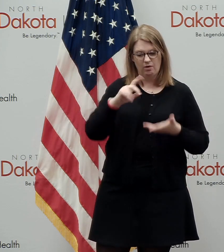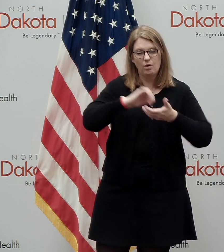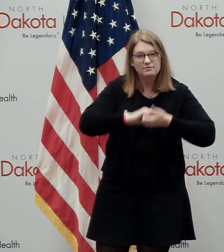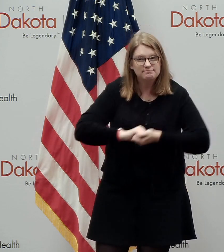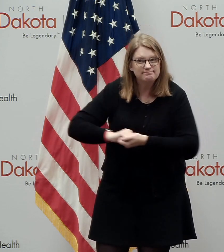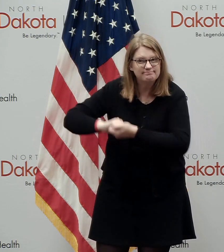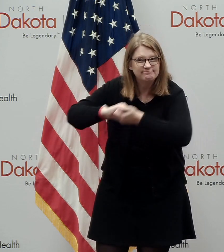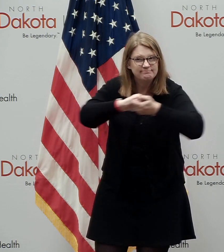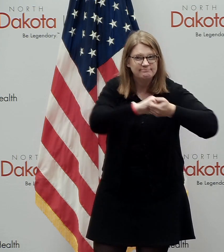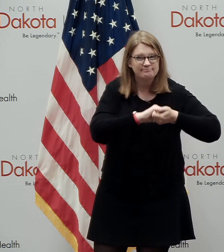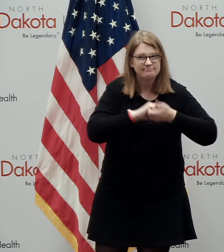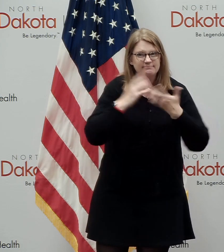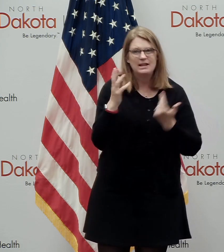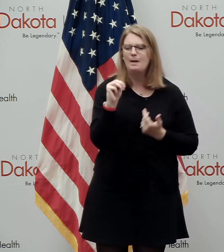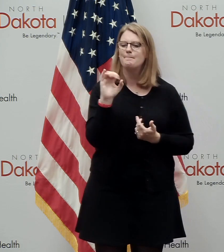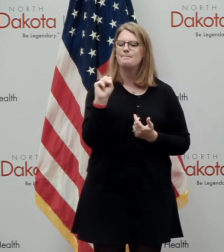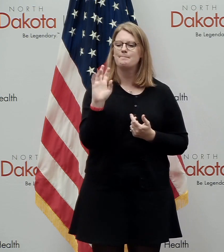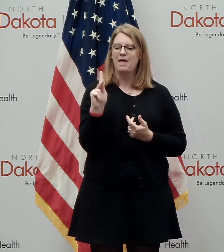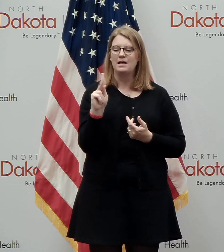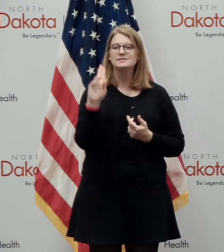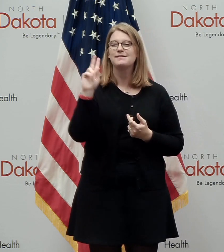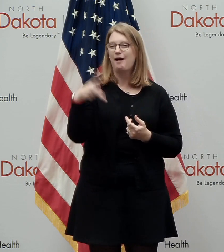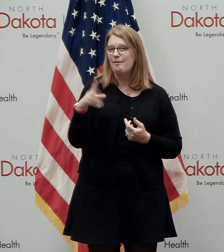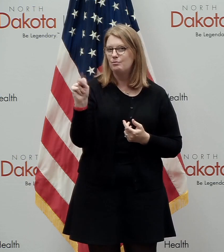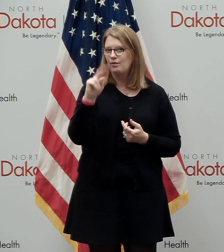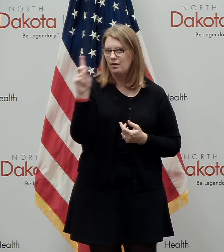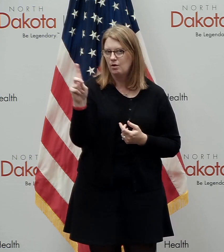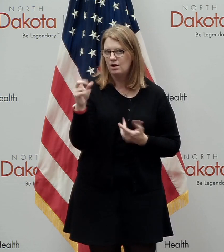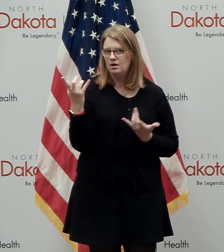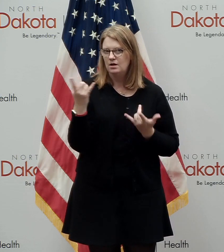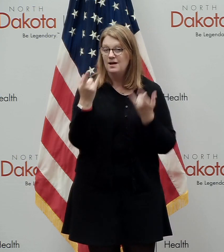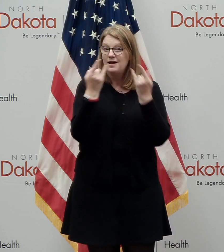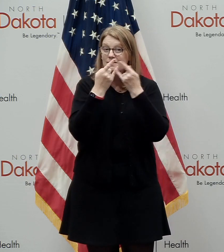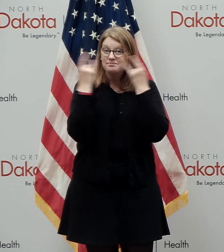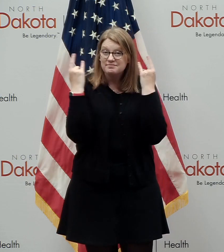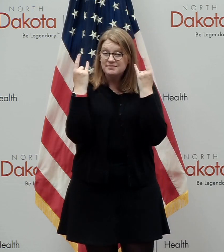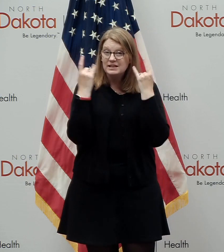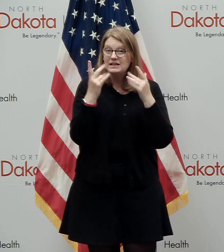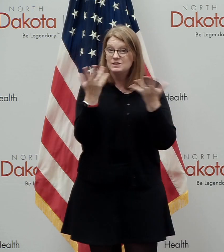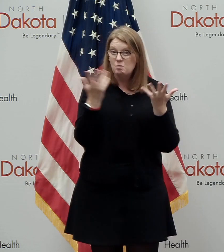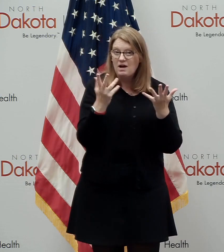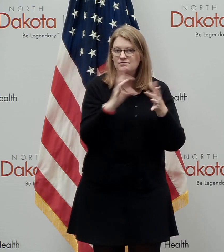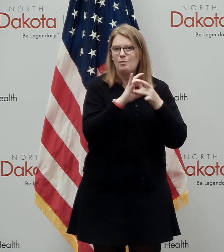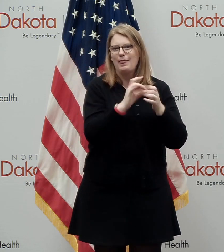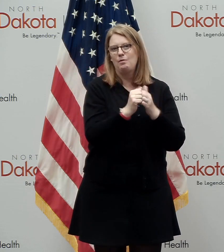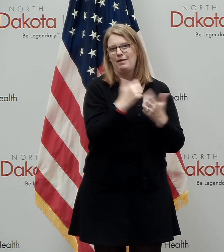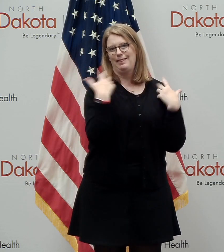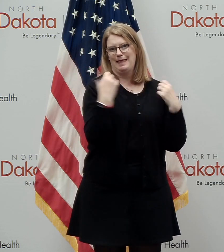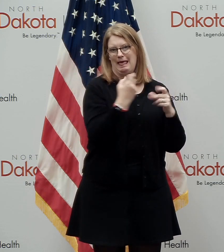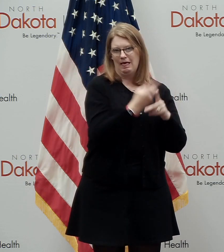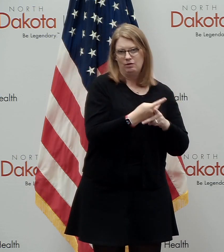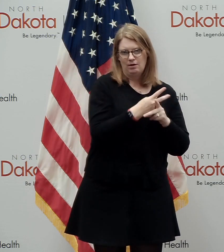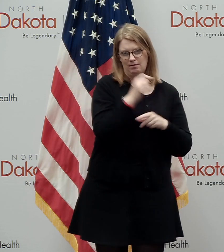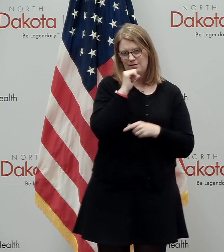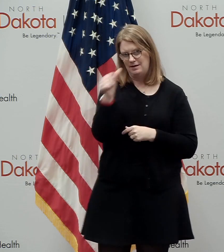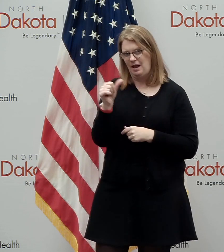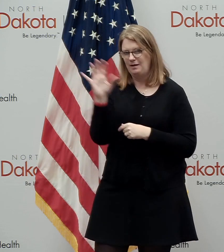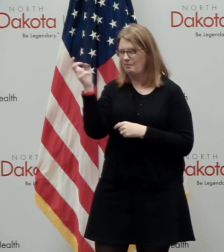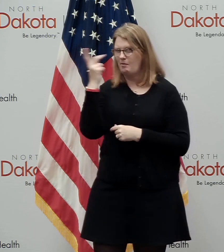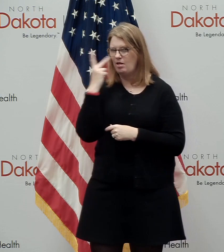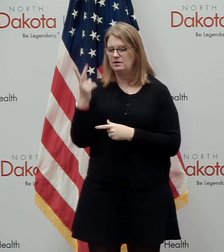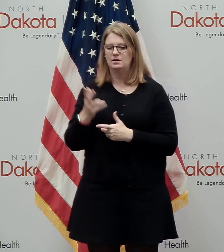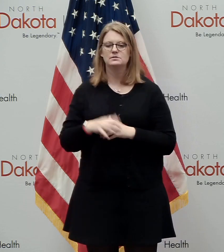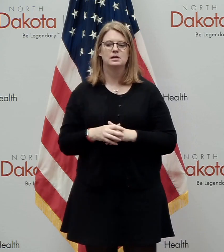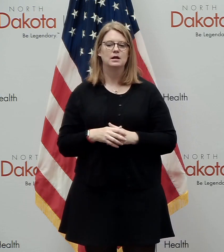Dakota and let's make masks about healthcare and not about politics. Okay, on the next thing we want to talk about is the numbers, and